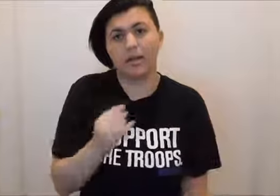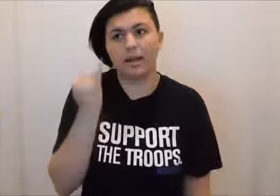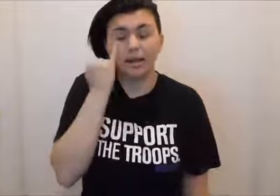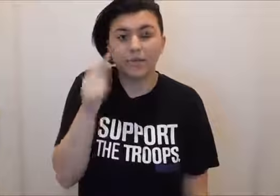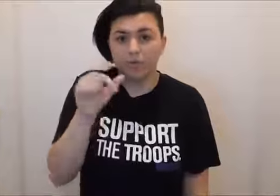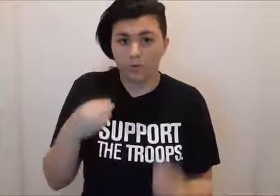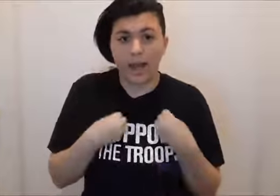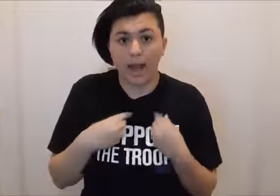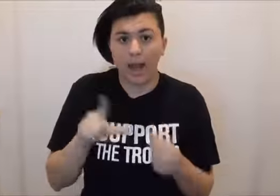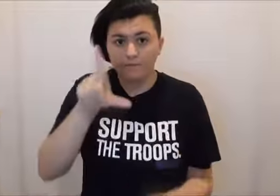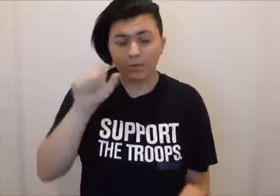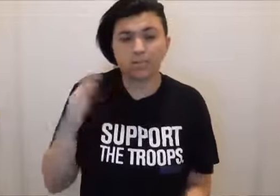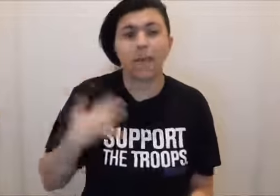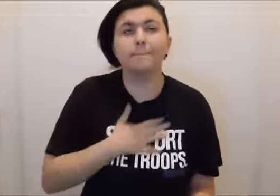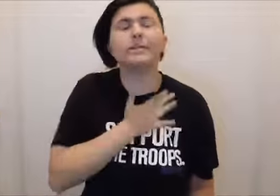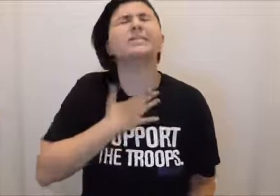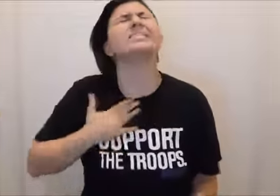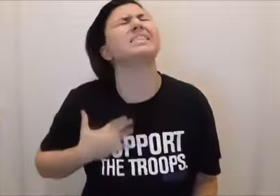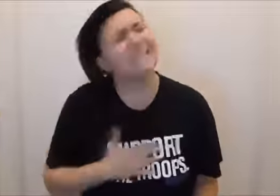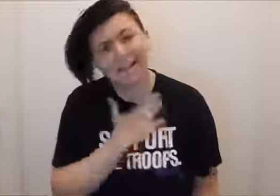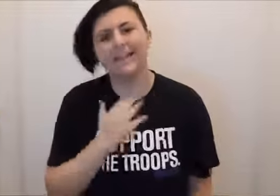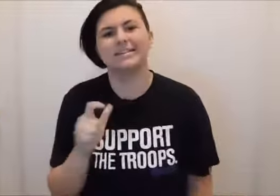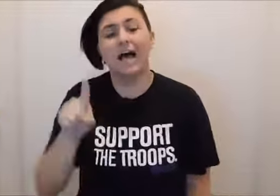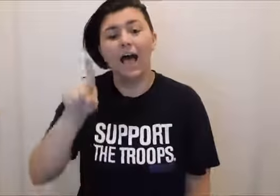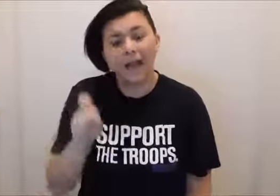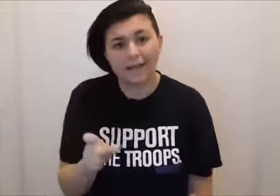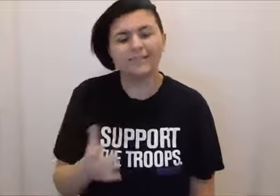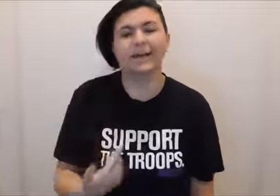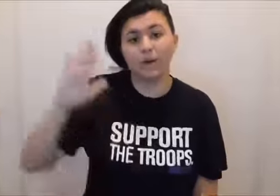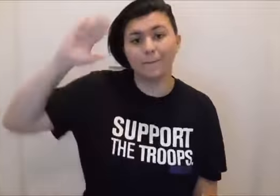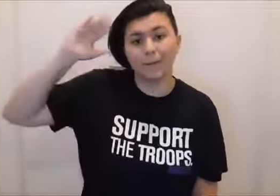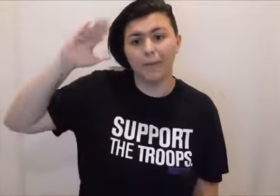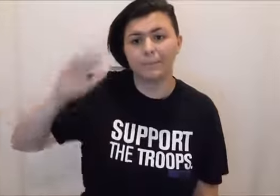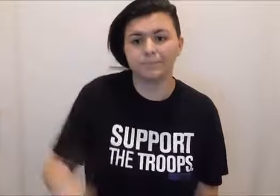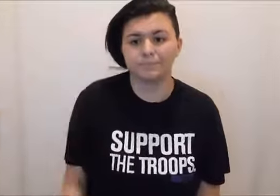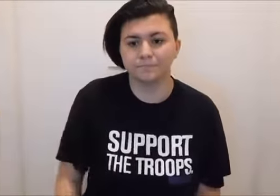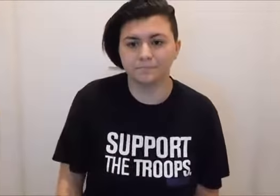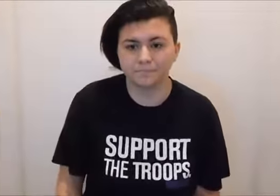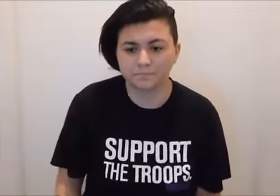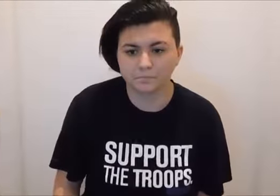please ask me. So that's all for this week. Goodbye.